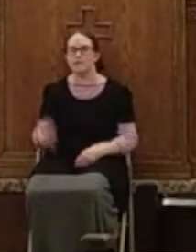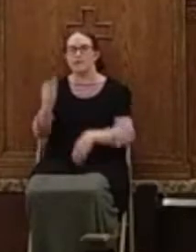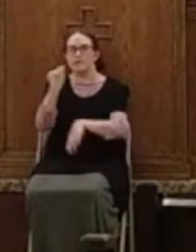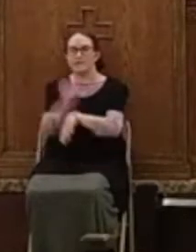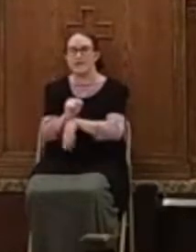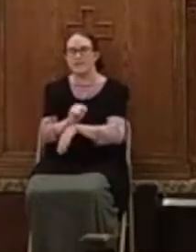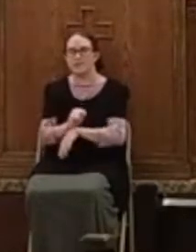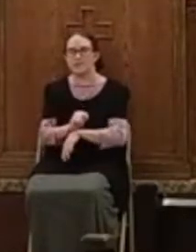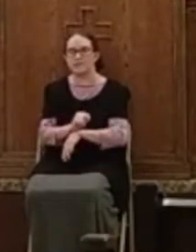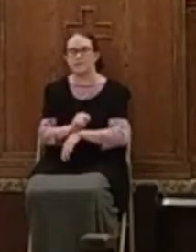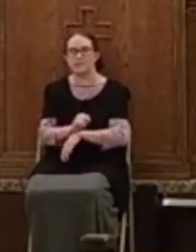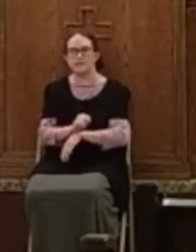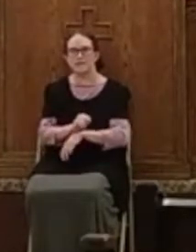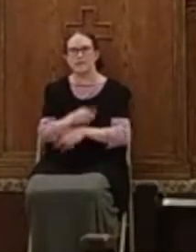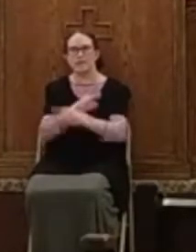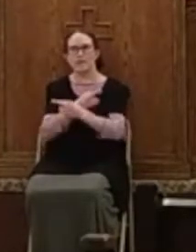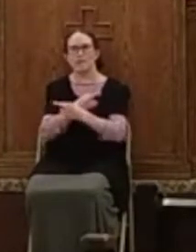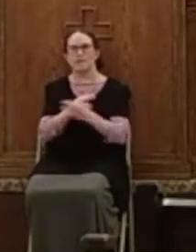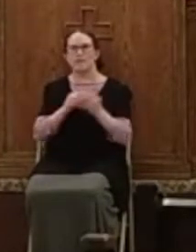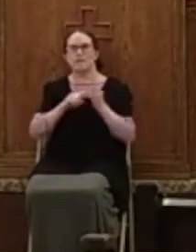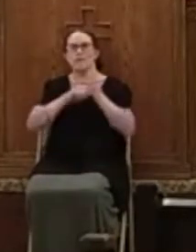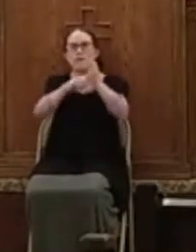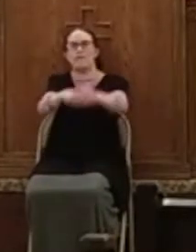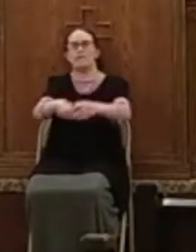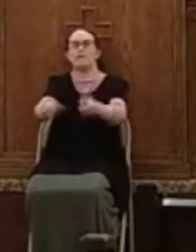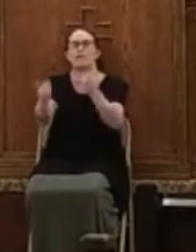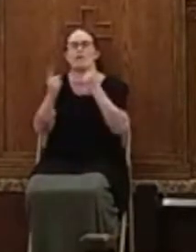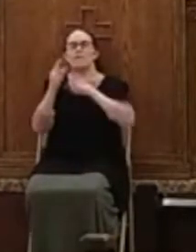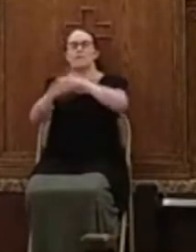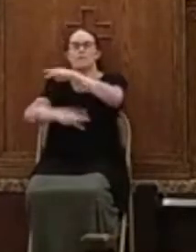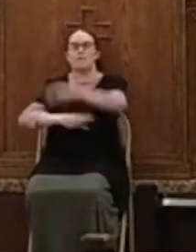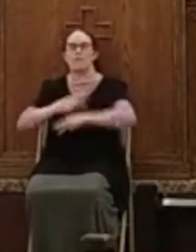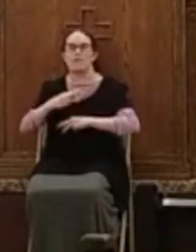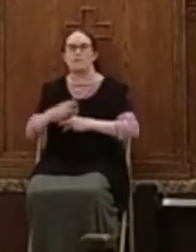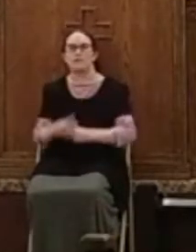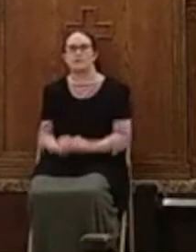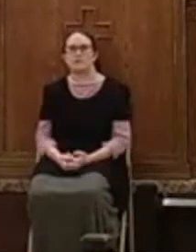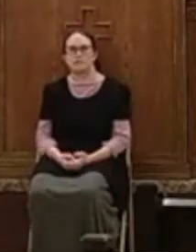temple, amen, the revelation is about to come to the world.